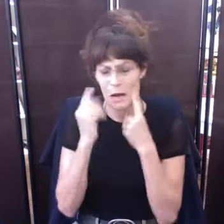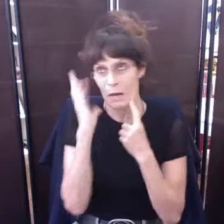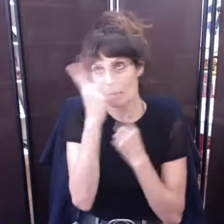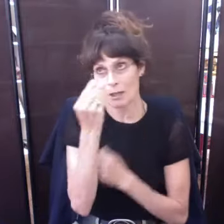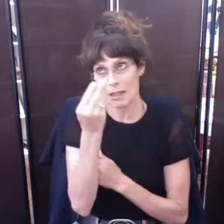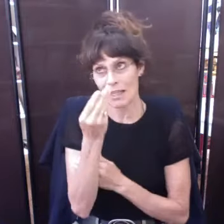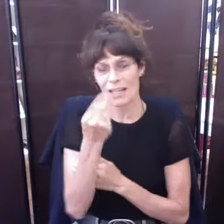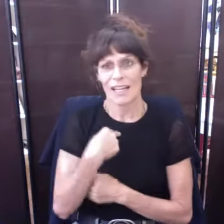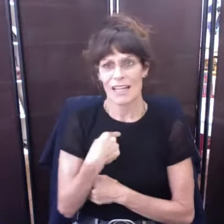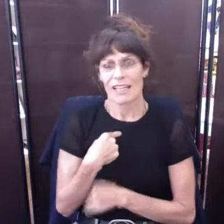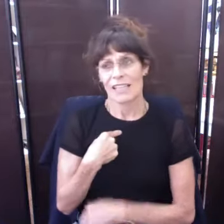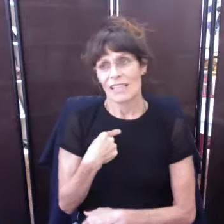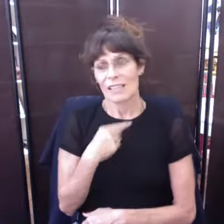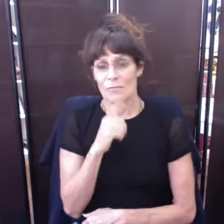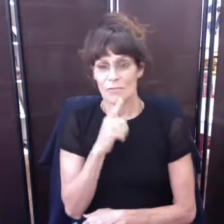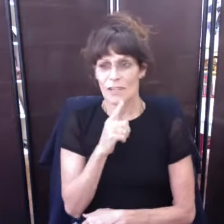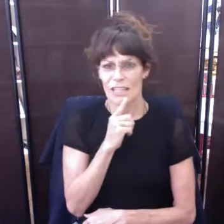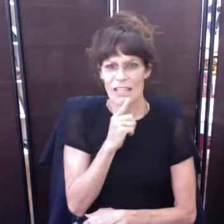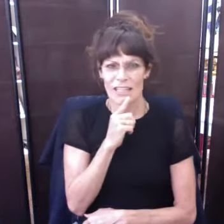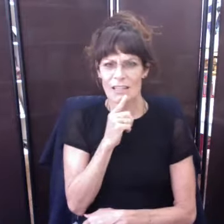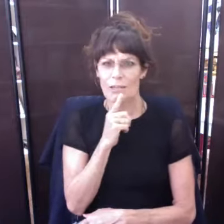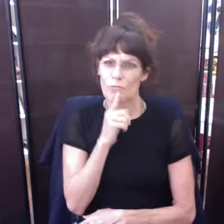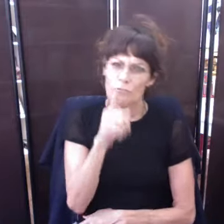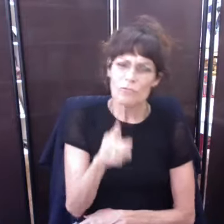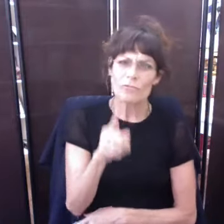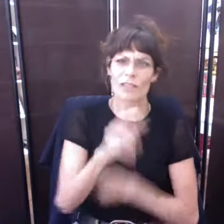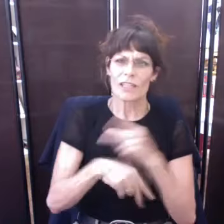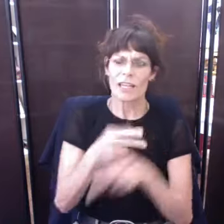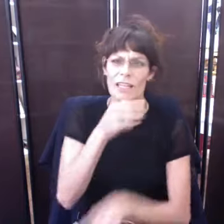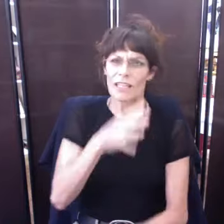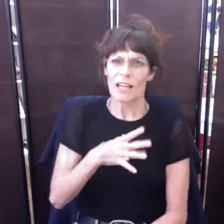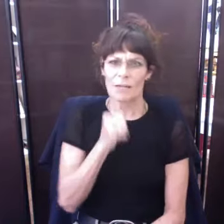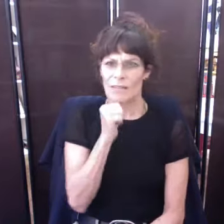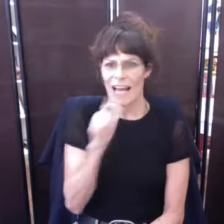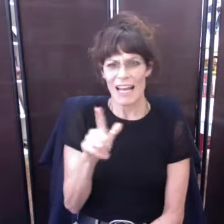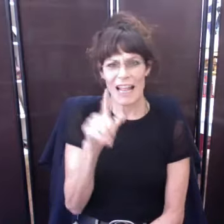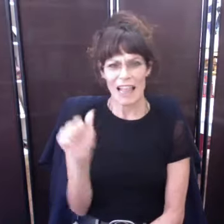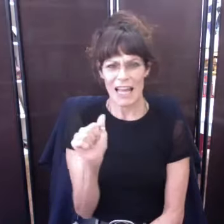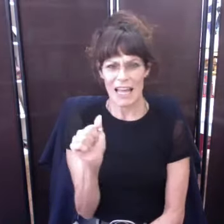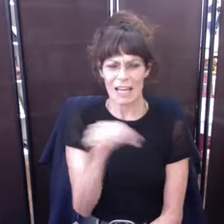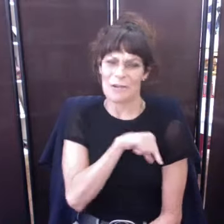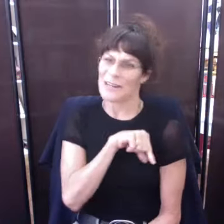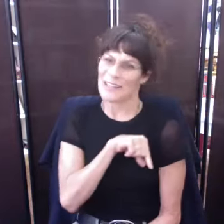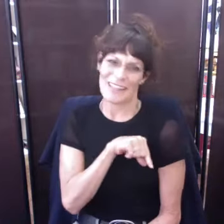pretty genuine kind of gal. I am not LA quality. I don't have